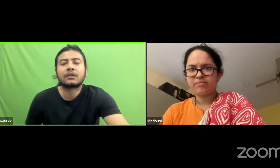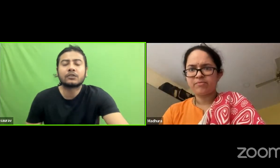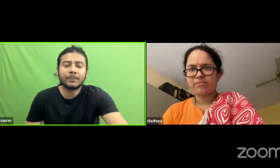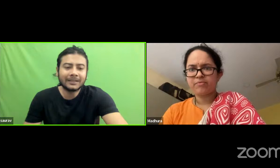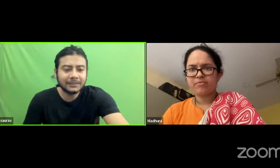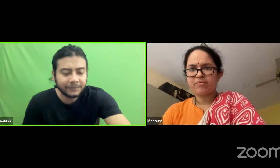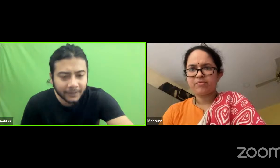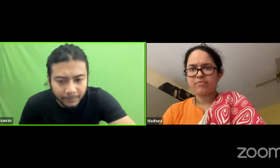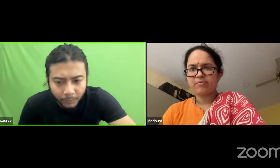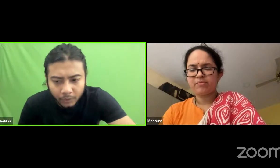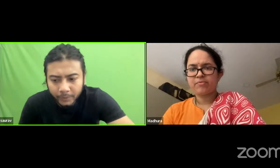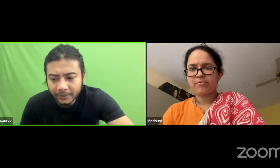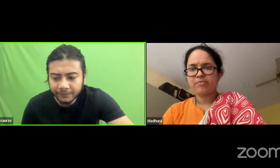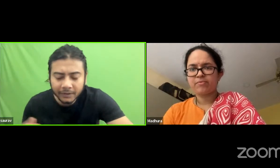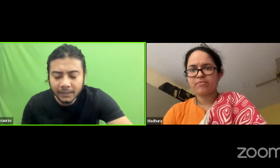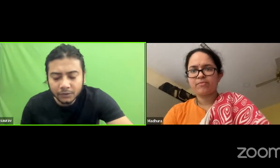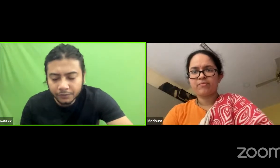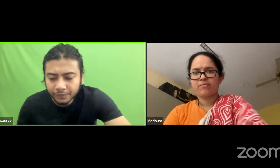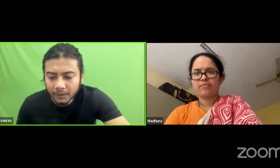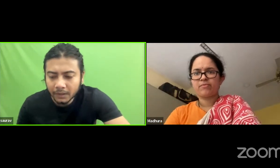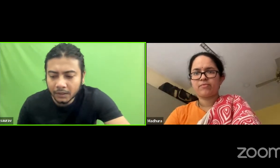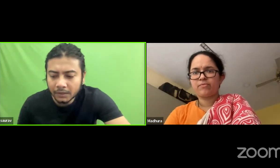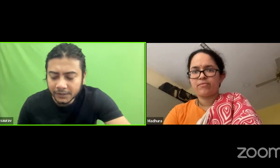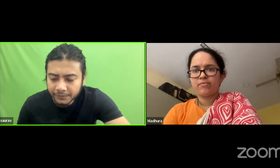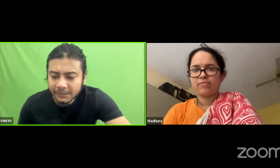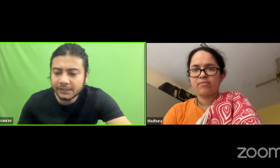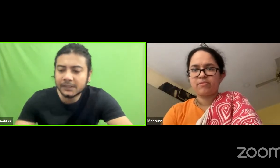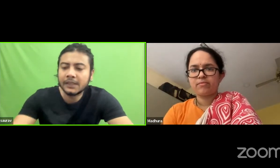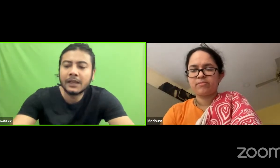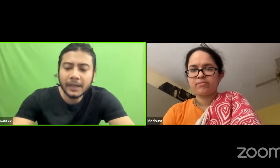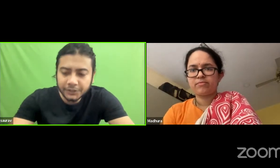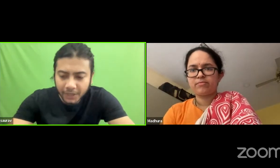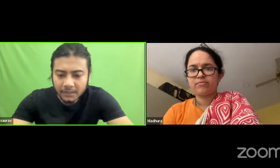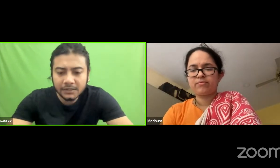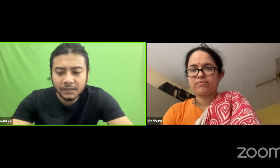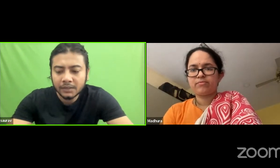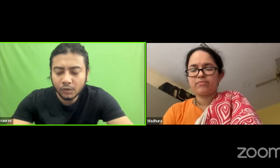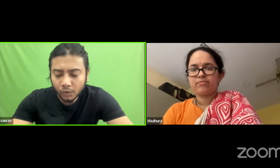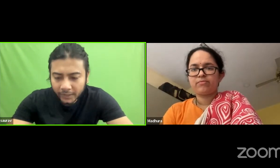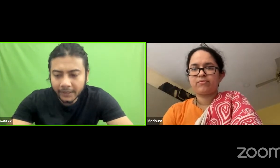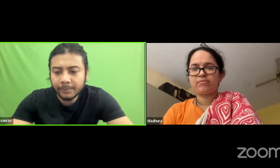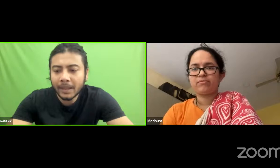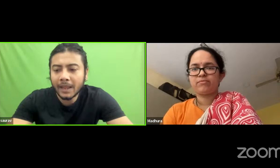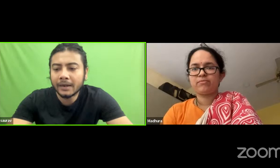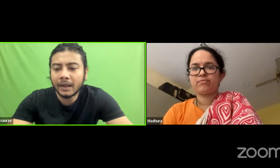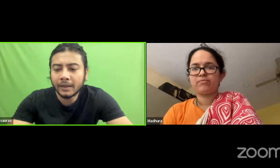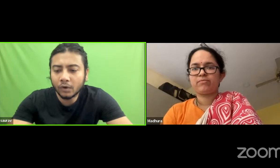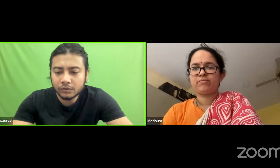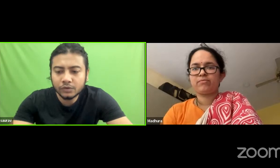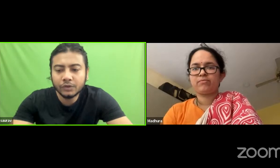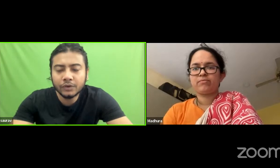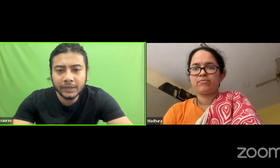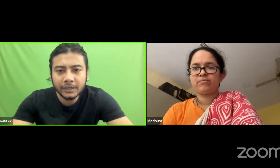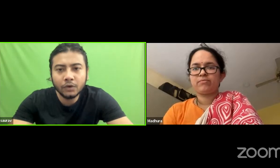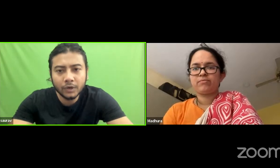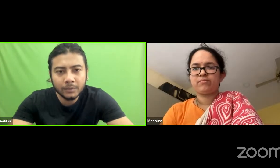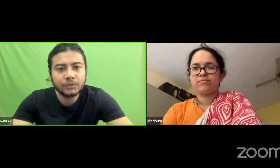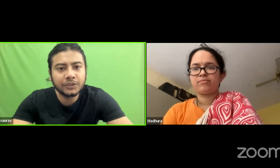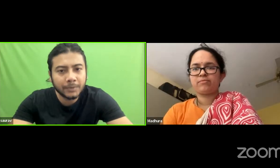so Mataji, if I keep on doing different kinds of service, I chant the holy name, and I also, read the holy book Srimad